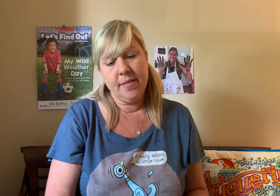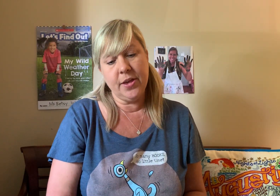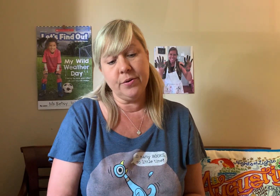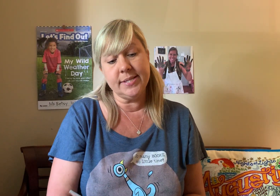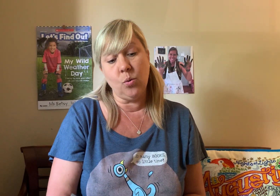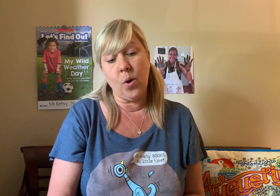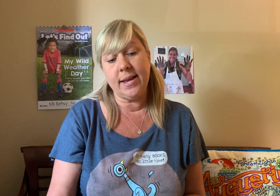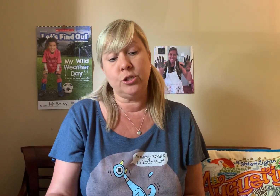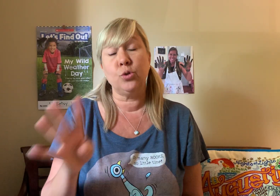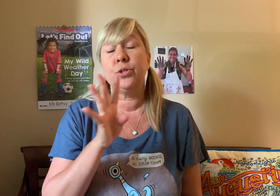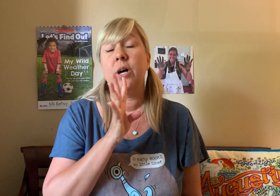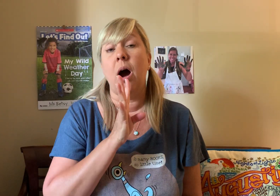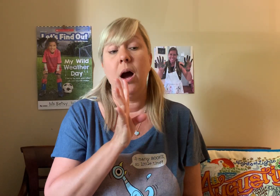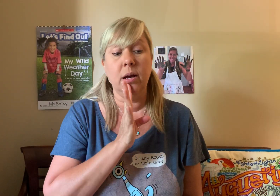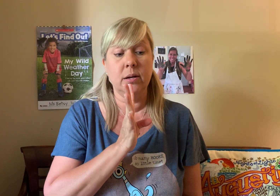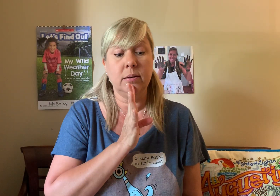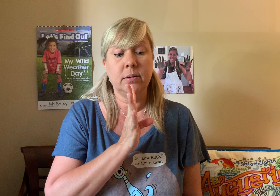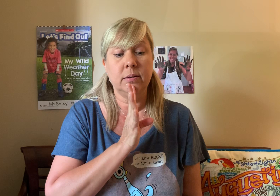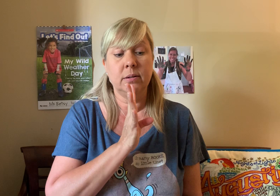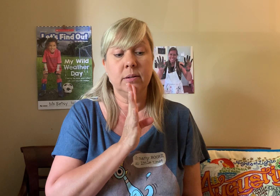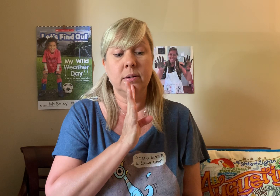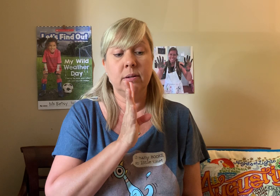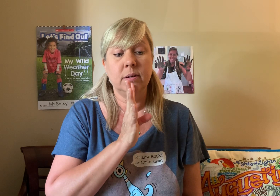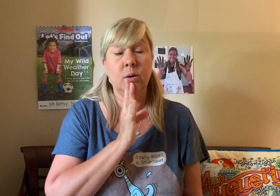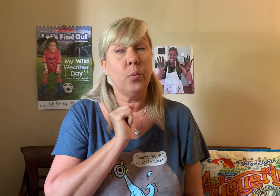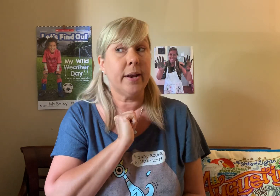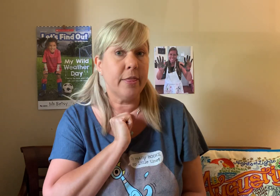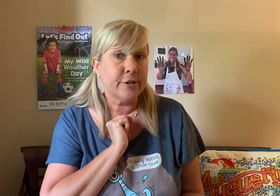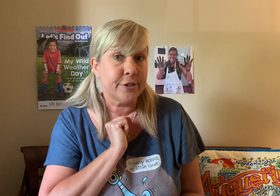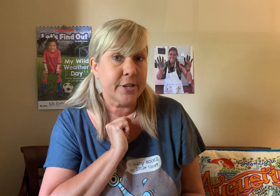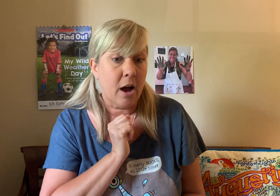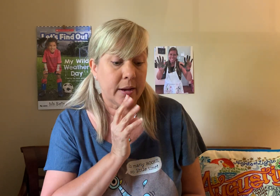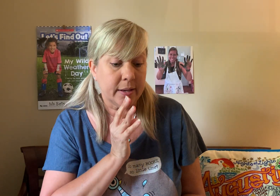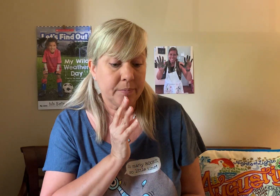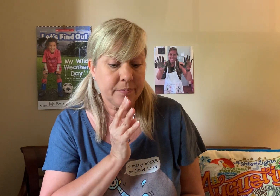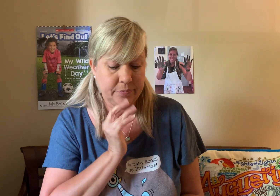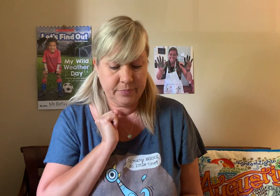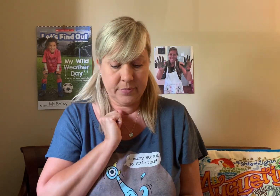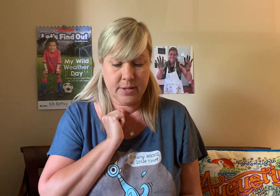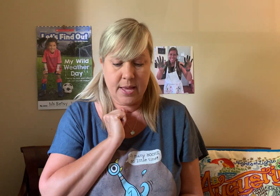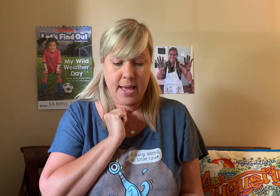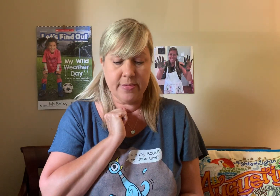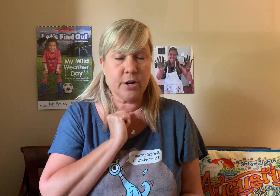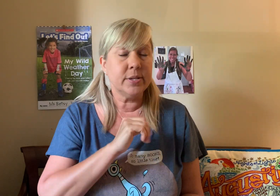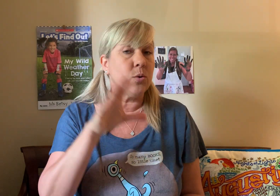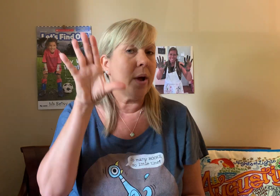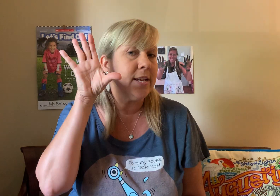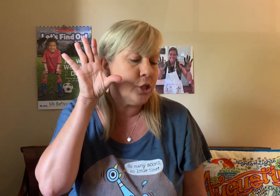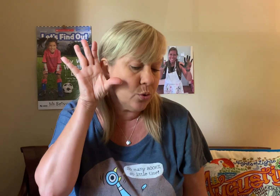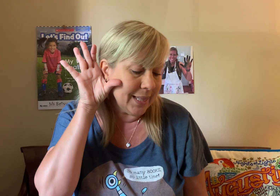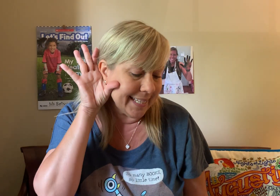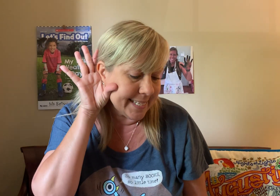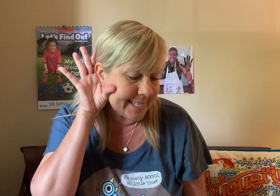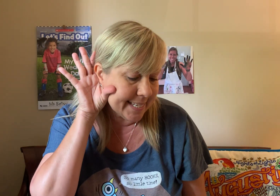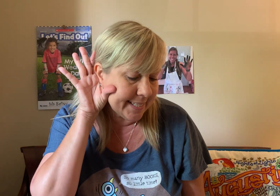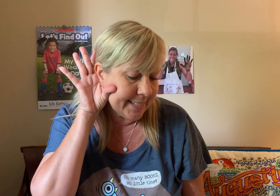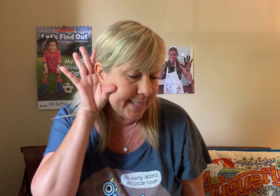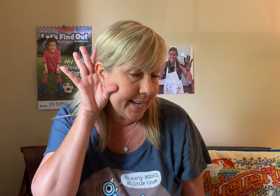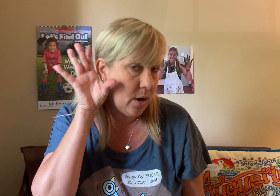There is a way to talk when others are talking, and there is a way to listen